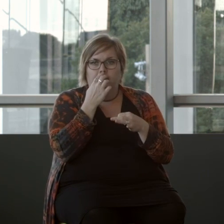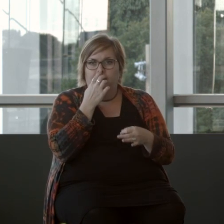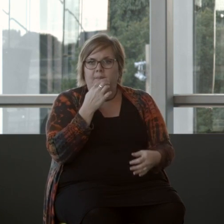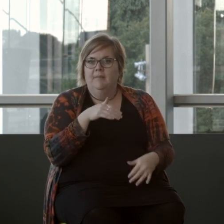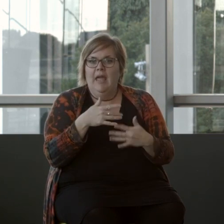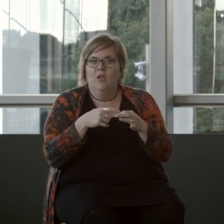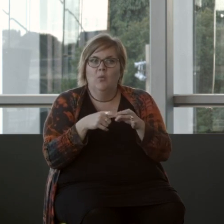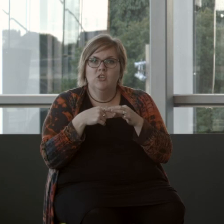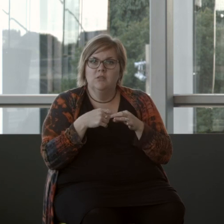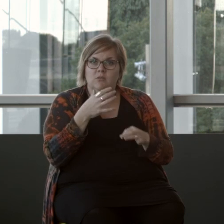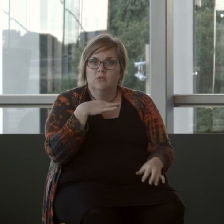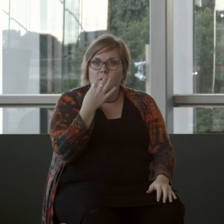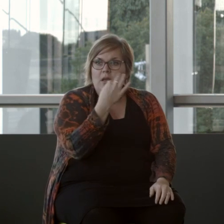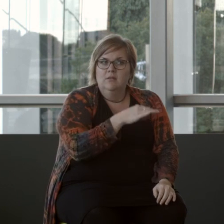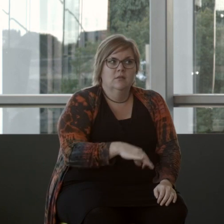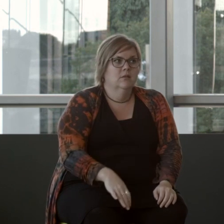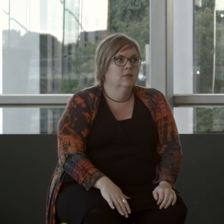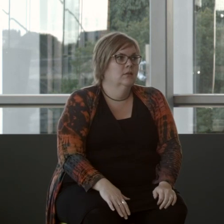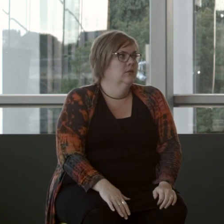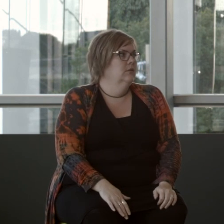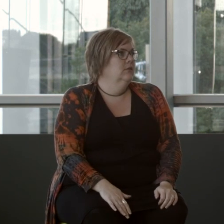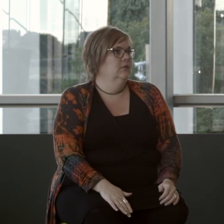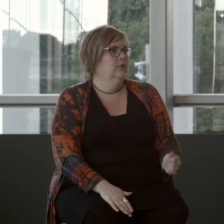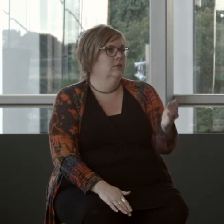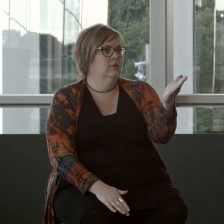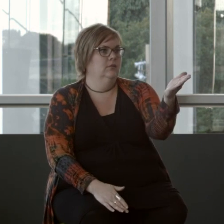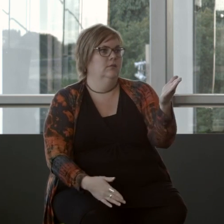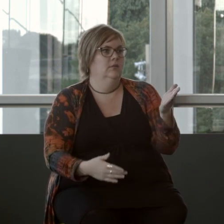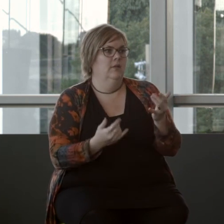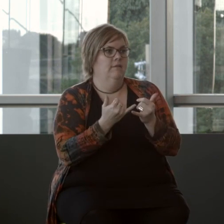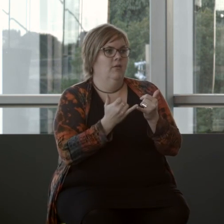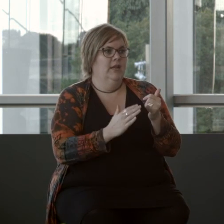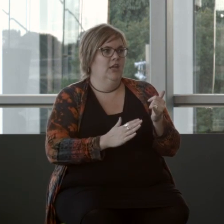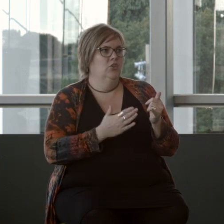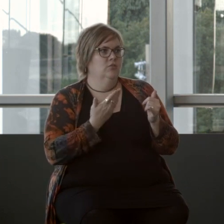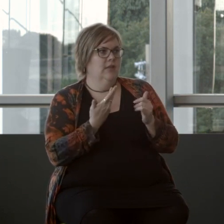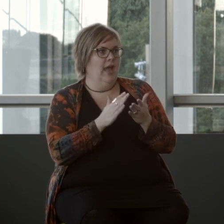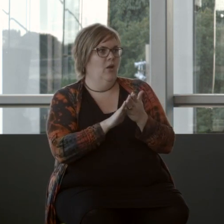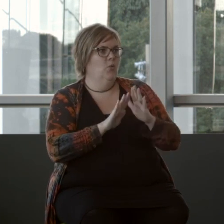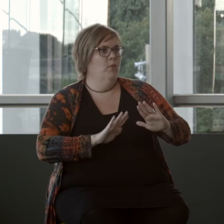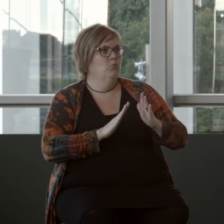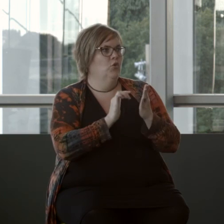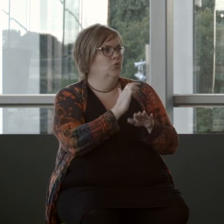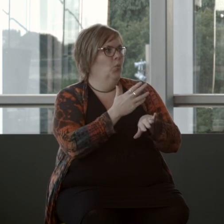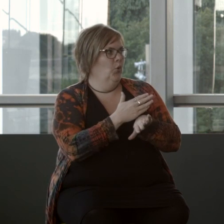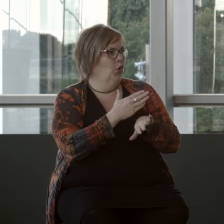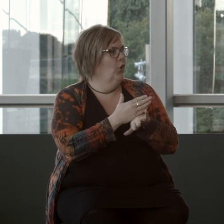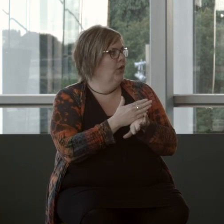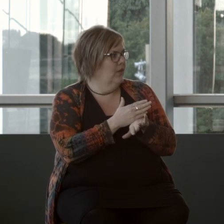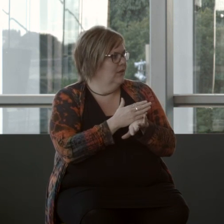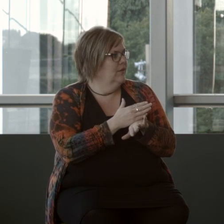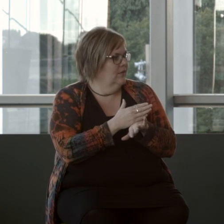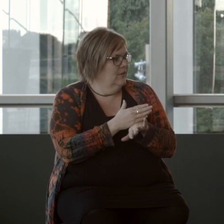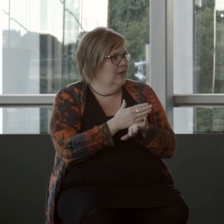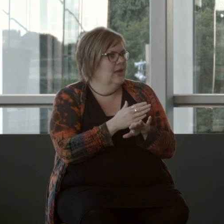So any questions for Camille? Camille, it's been so interesting hearing how you approach your work, and I think particularly in the context of